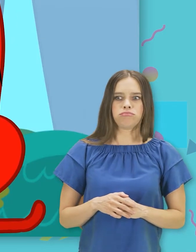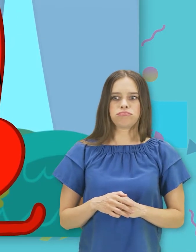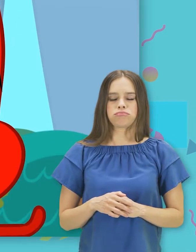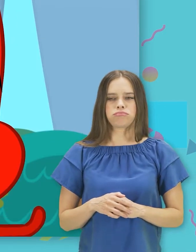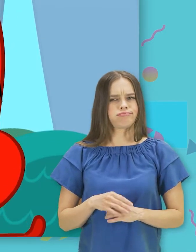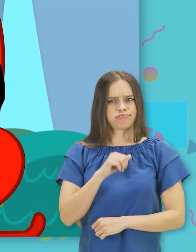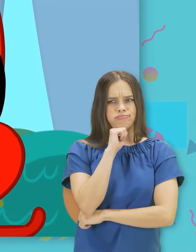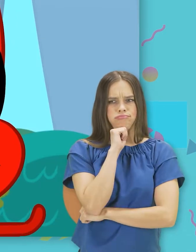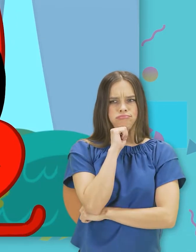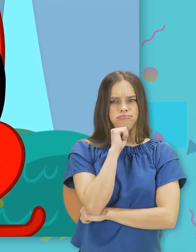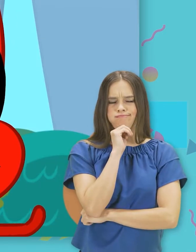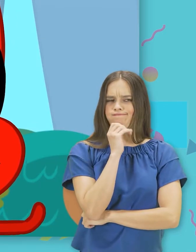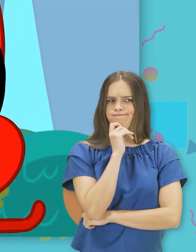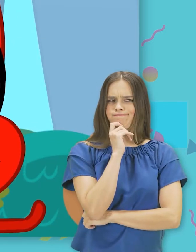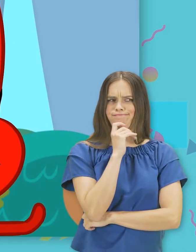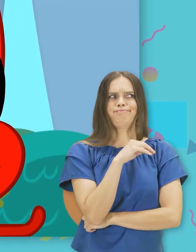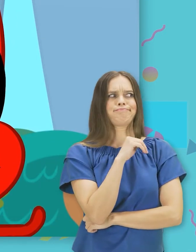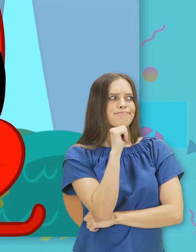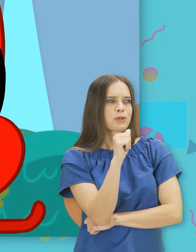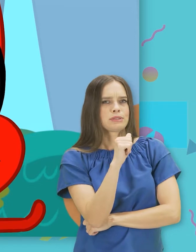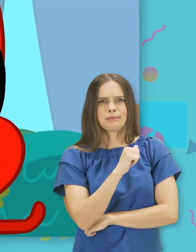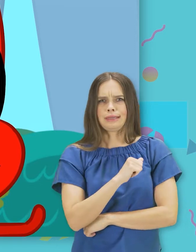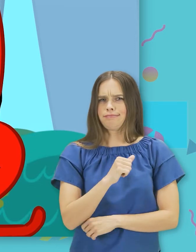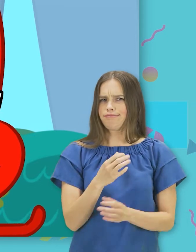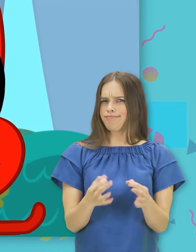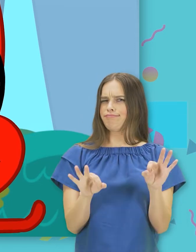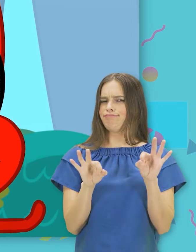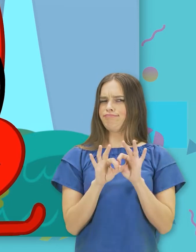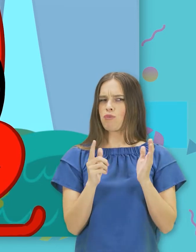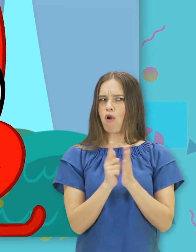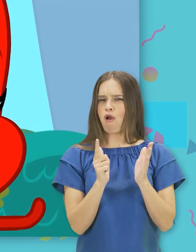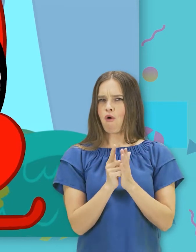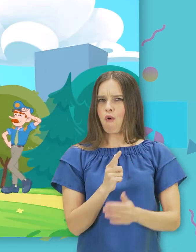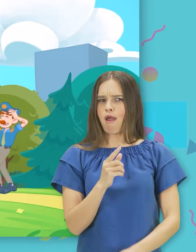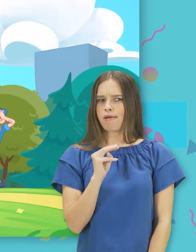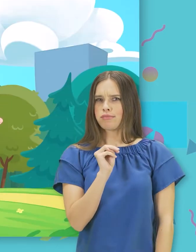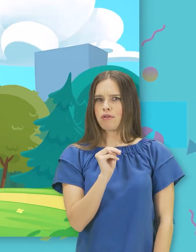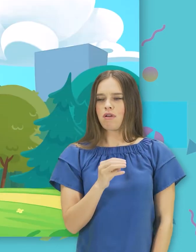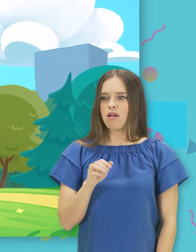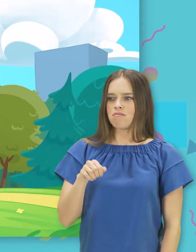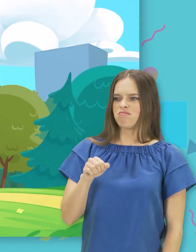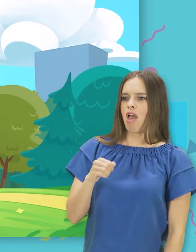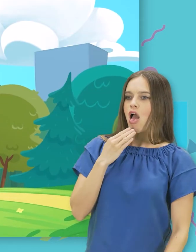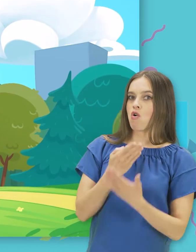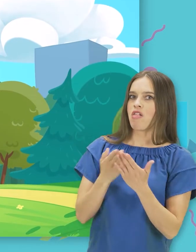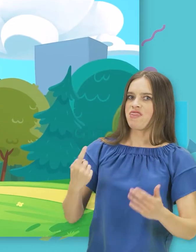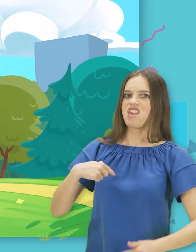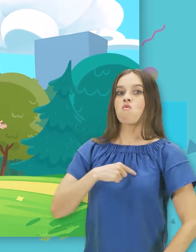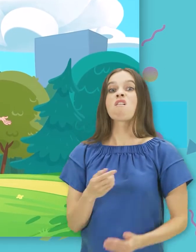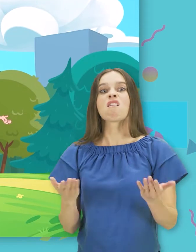These don't seem like very important crimes, Morphle Phew, it's a good thing we're here today There's a lot of